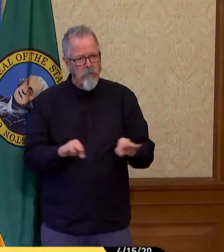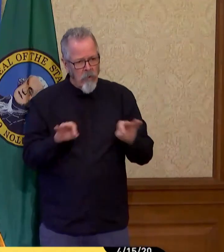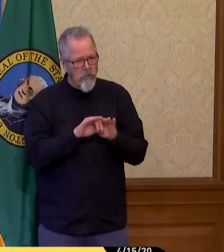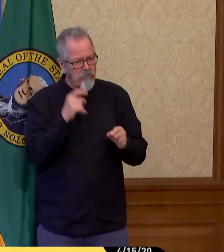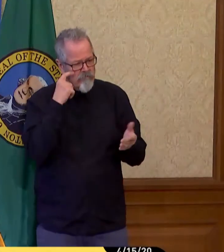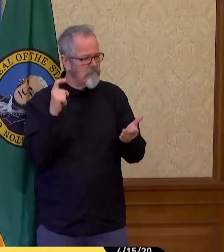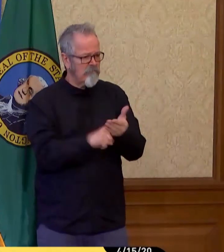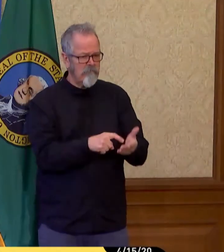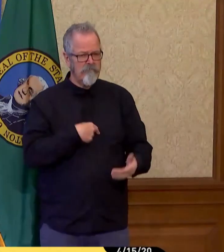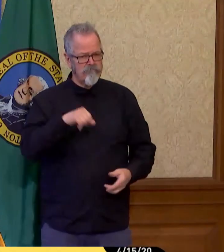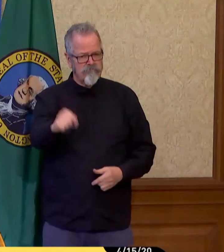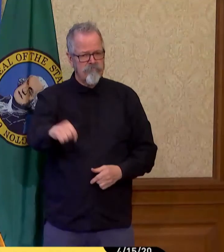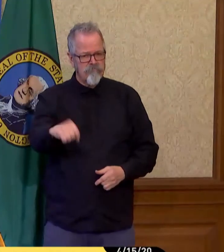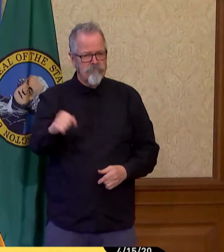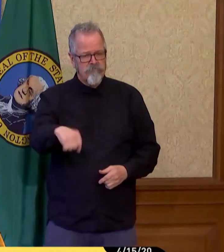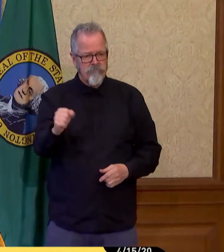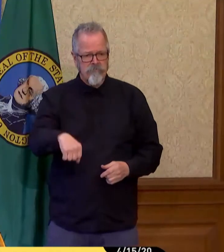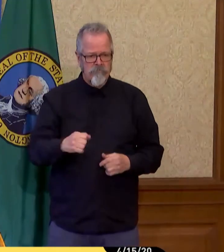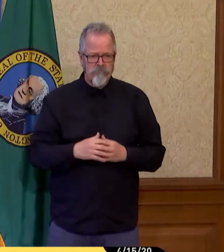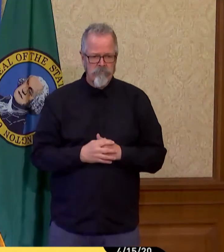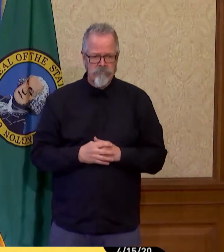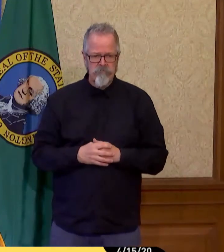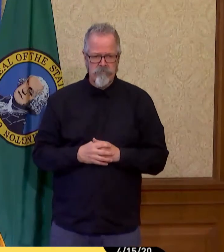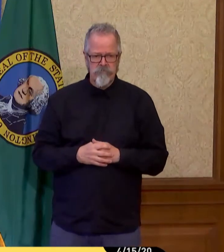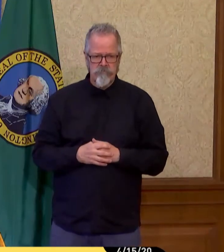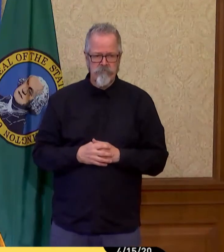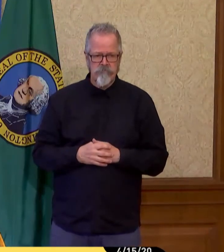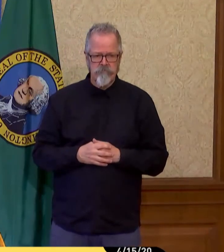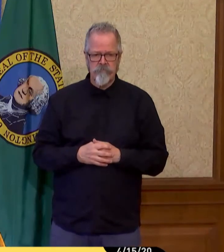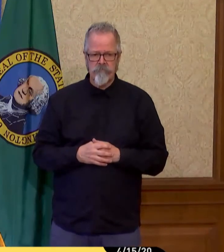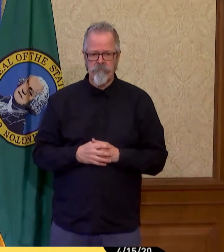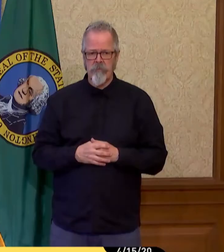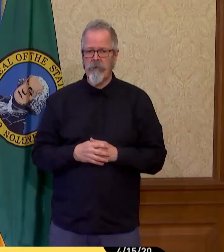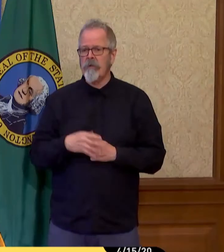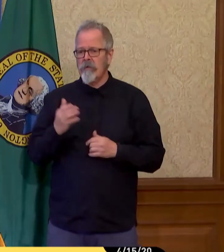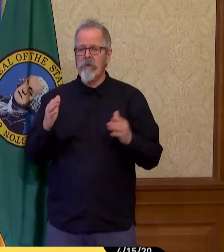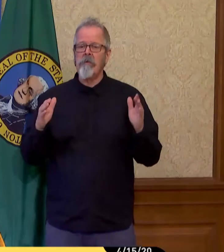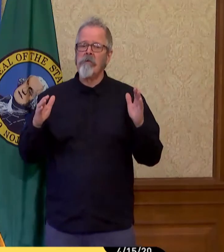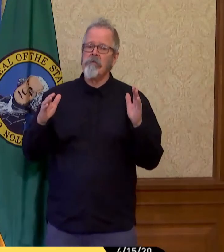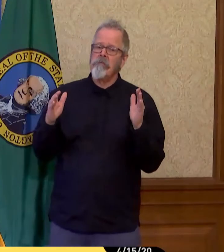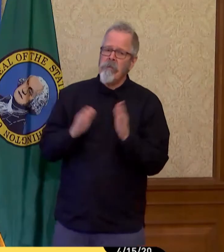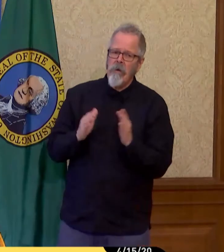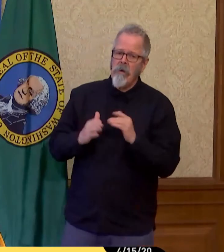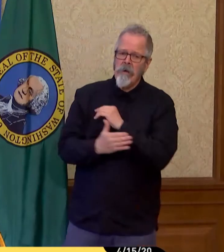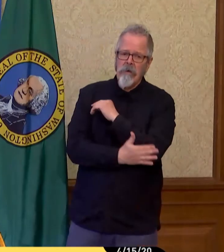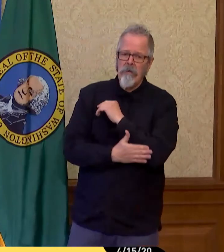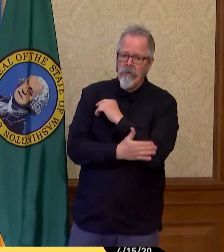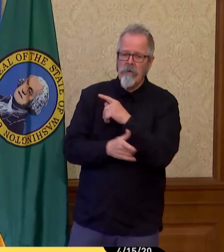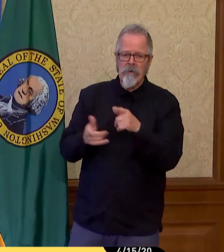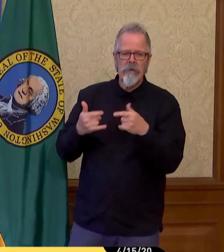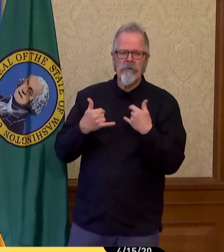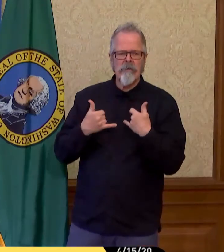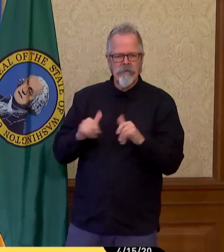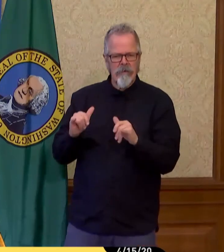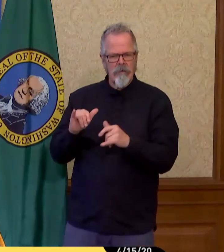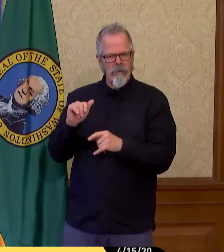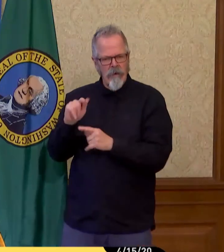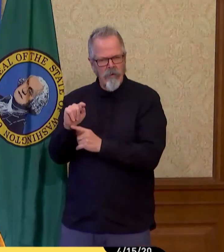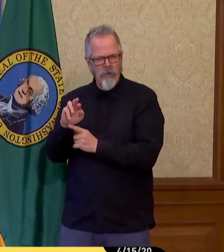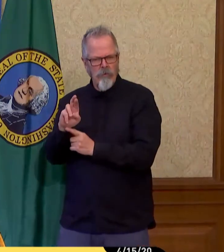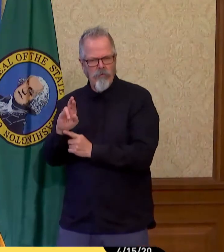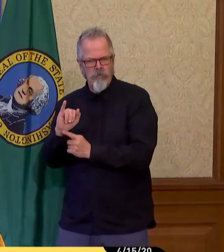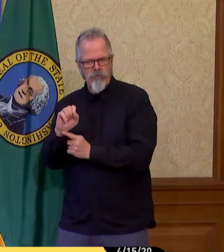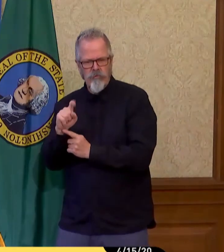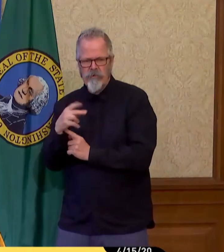is subject to being attacked by this virus. One of the things we are working through right now is the